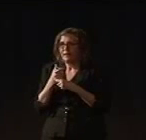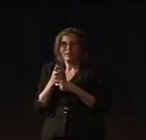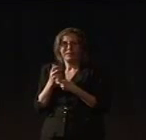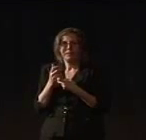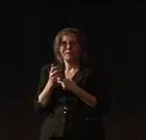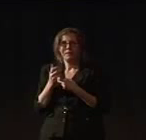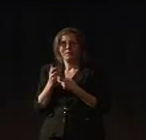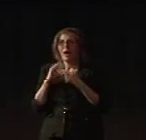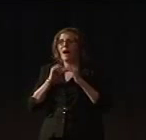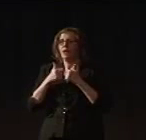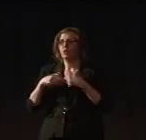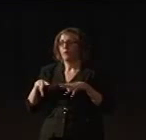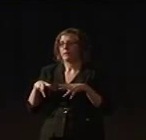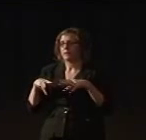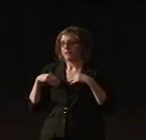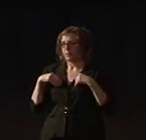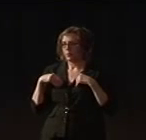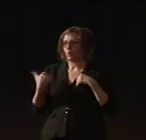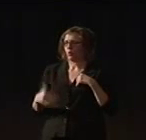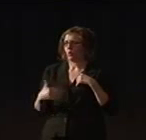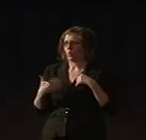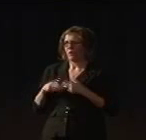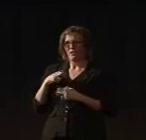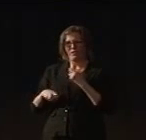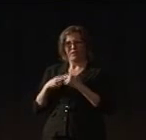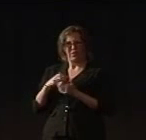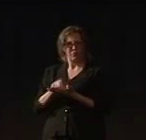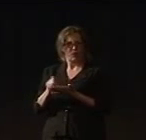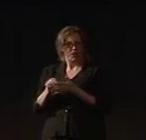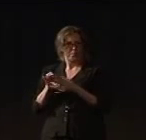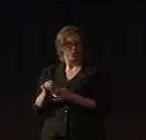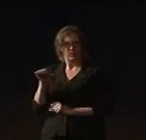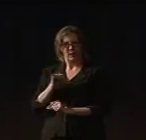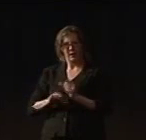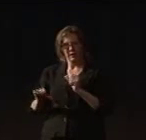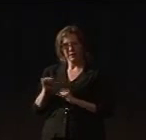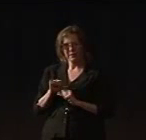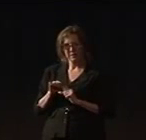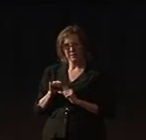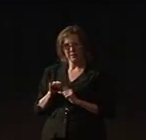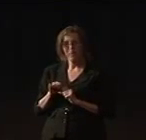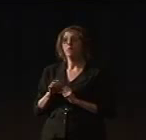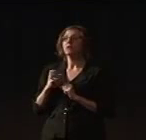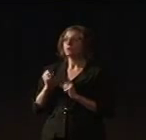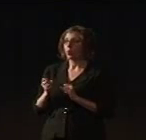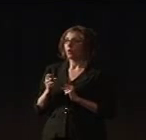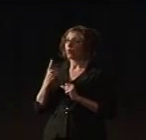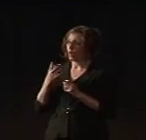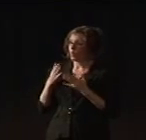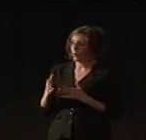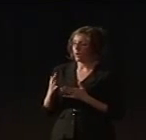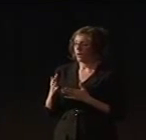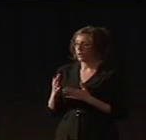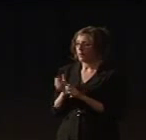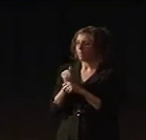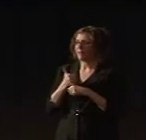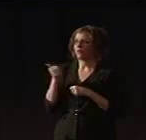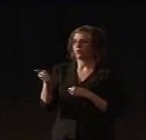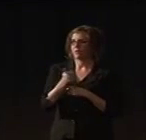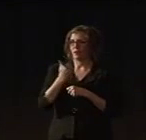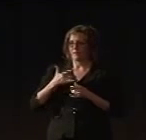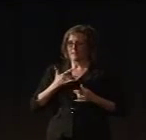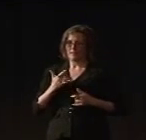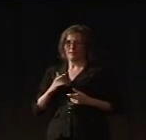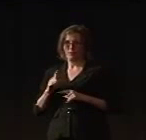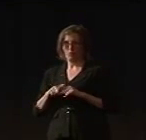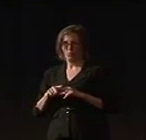how do you accept the difficulty of writing about science in a way which is simultaneously making yourself sensitive to it if you are not a